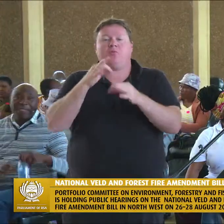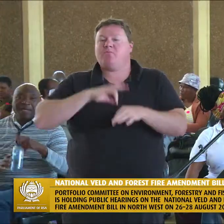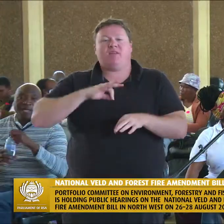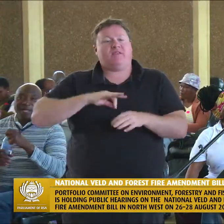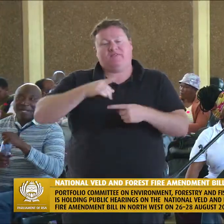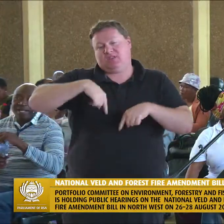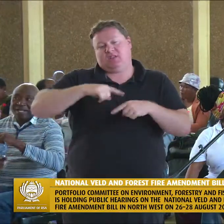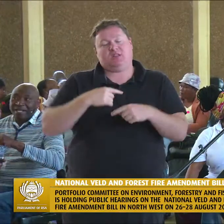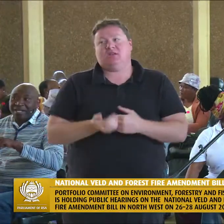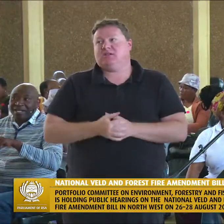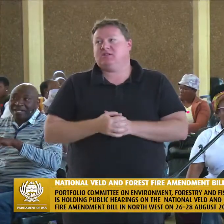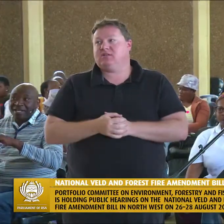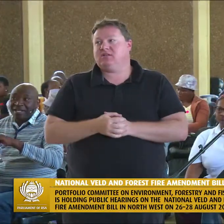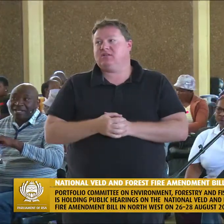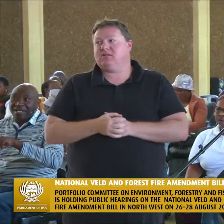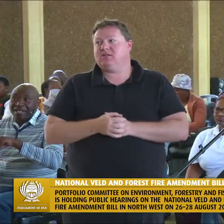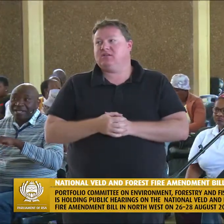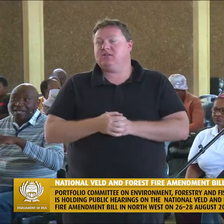foreign